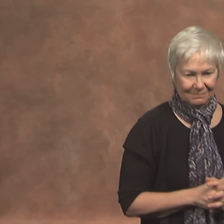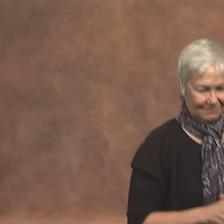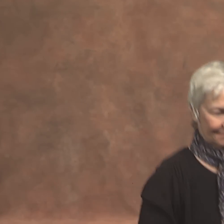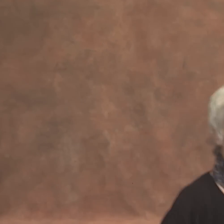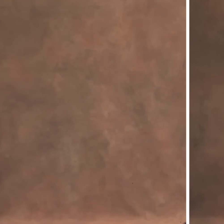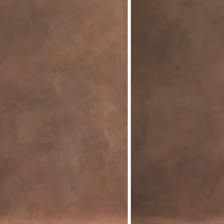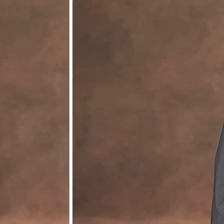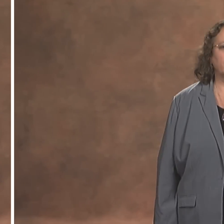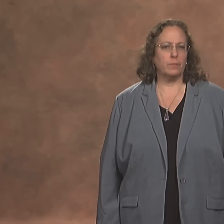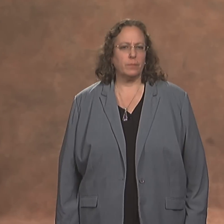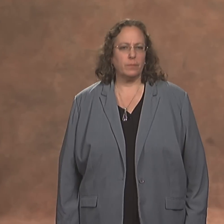attention.